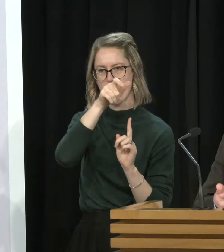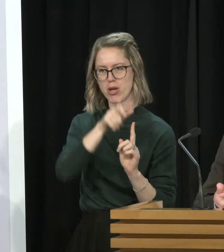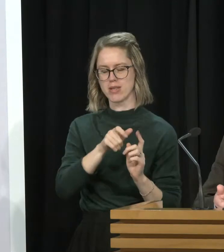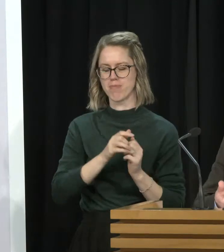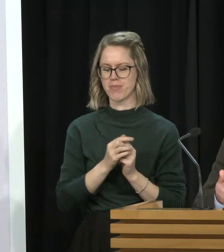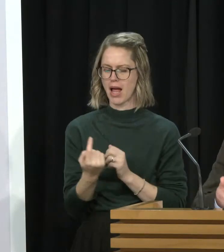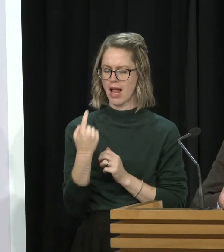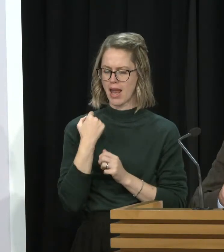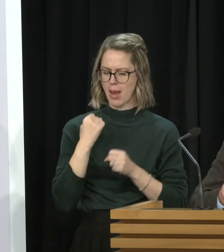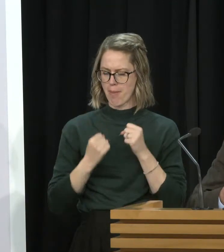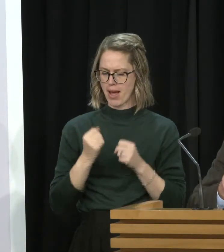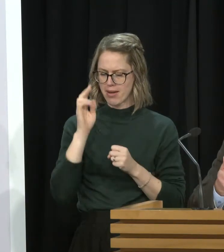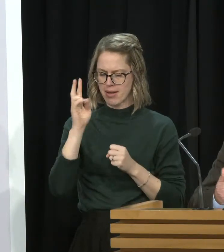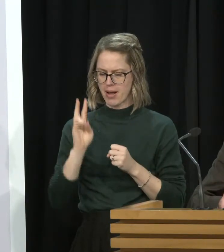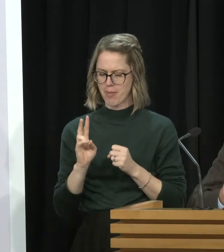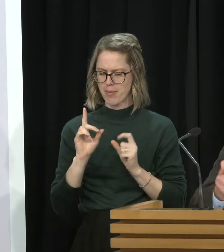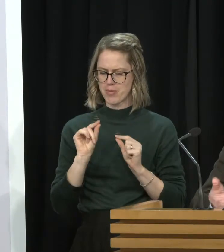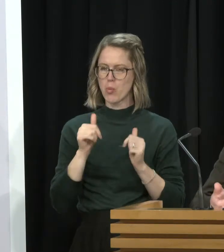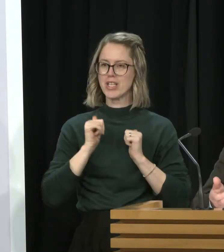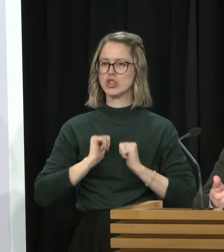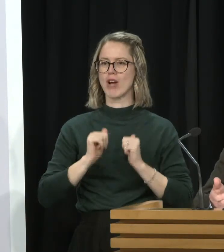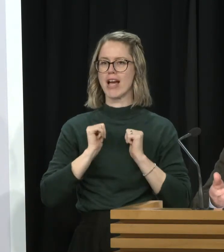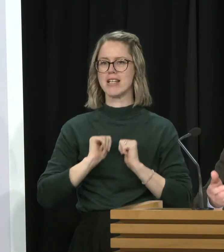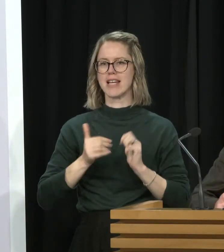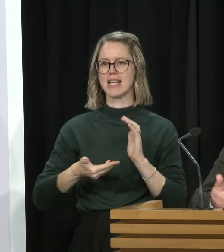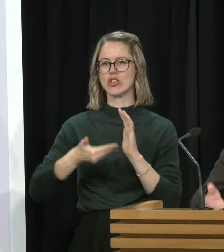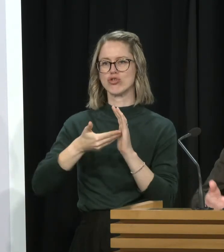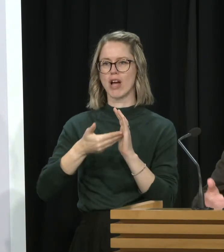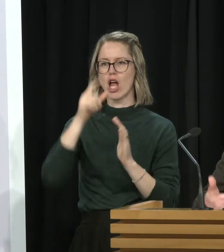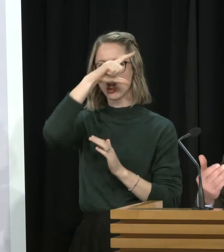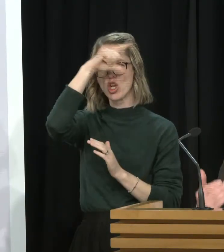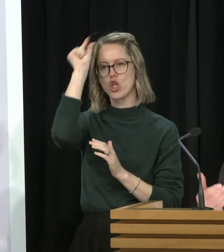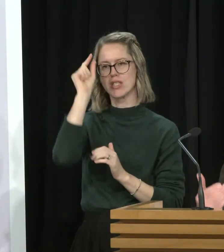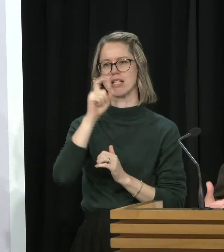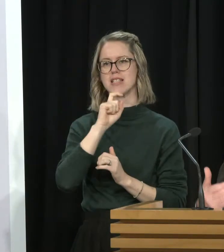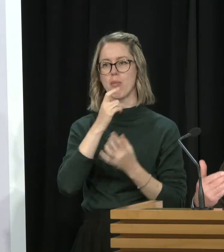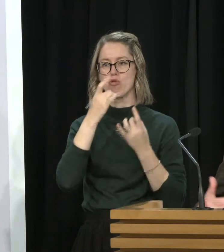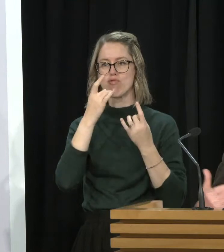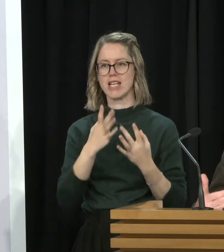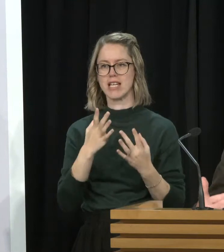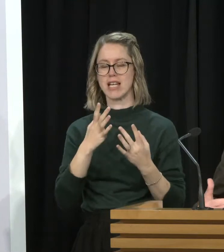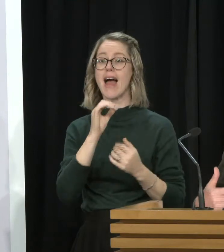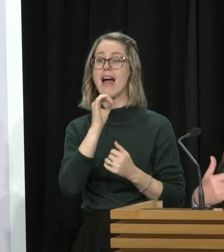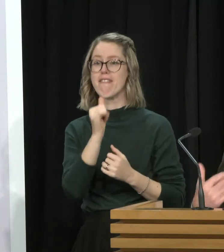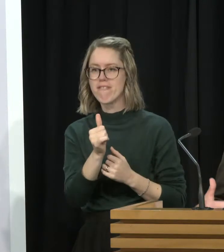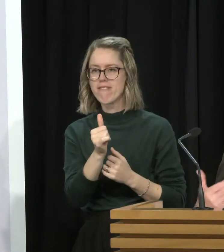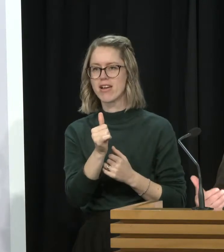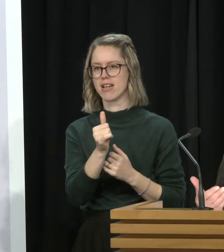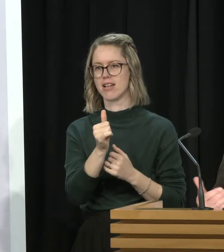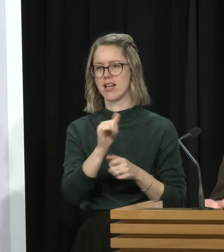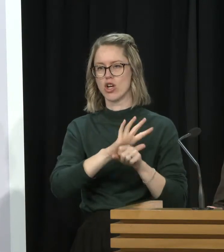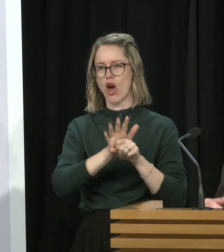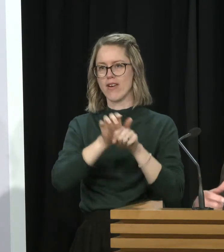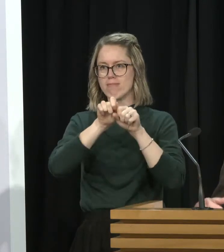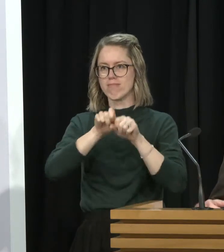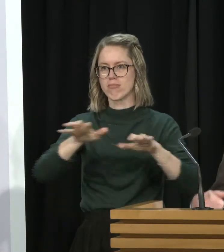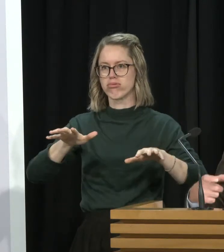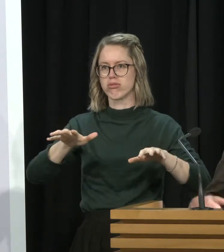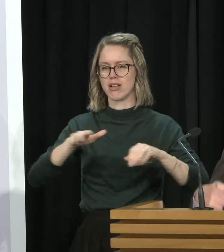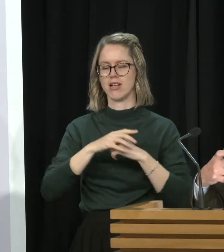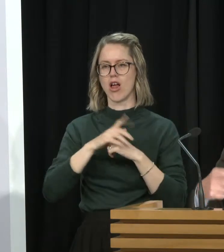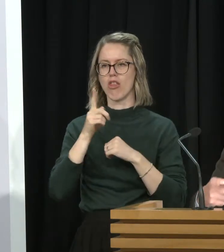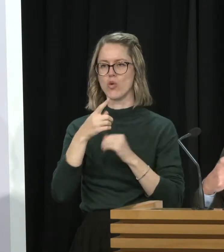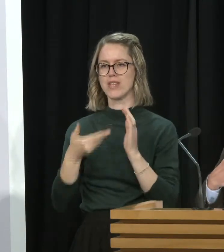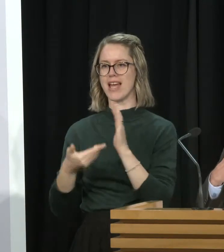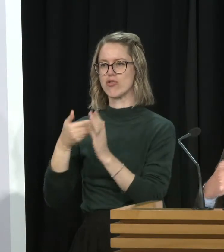last March and April was that we trained additional nursing staff to be able to, in the event of having a COVID outbreak, to